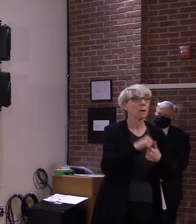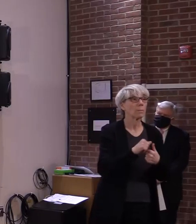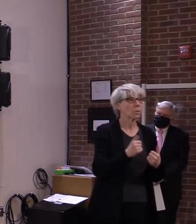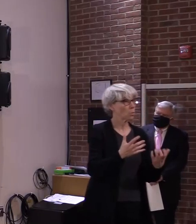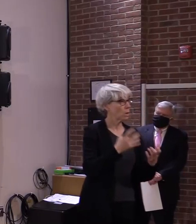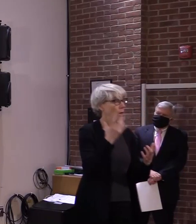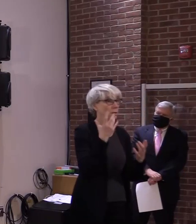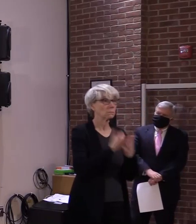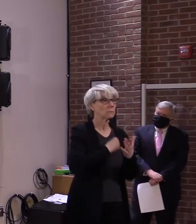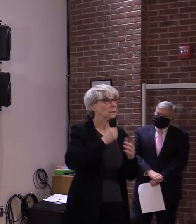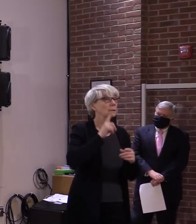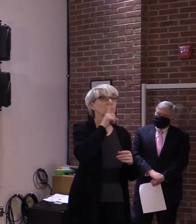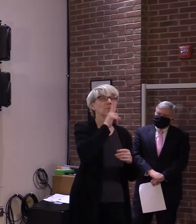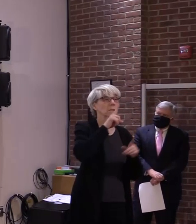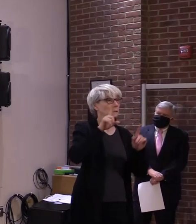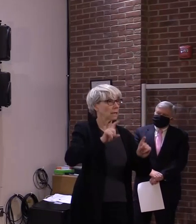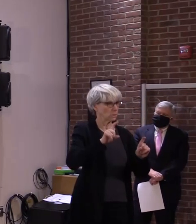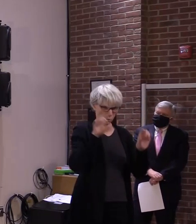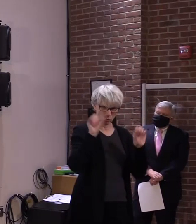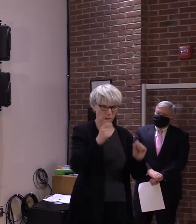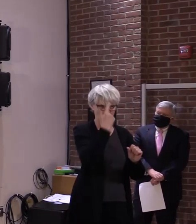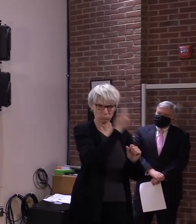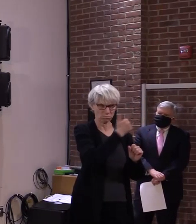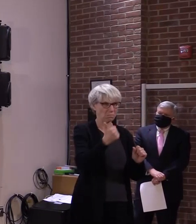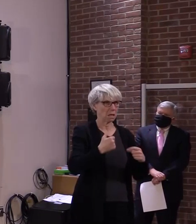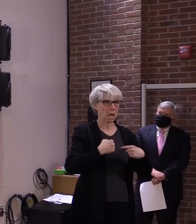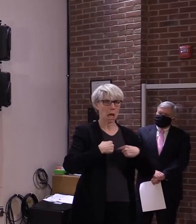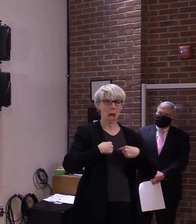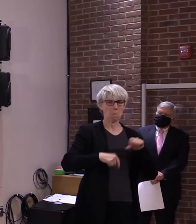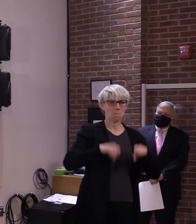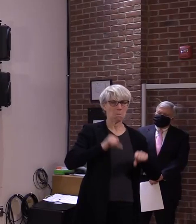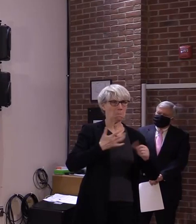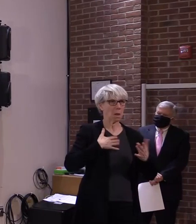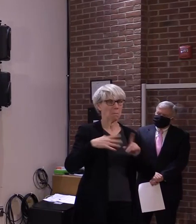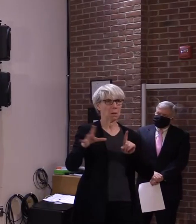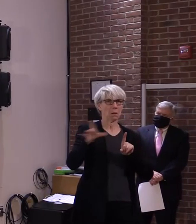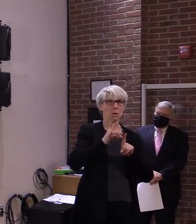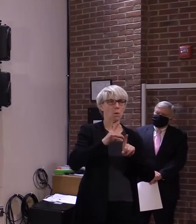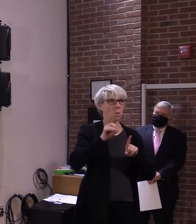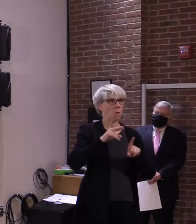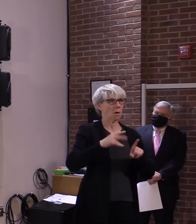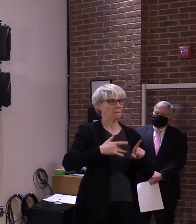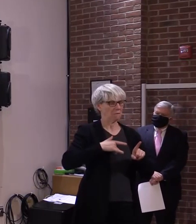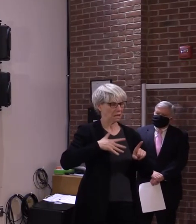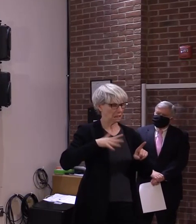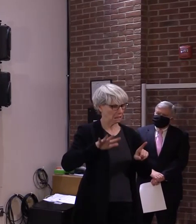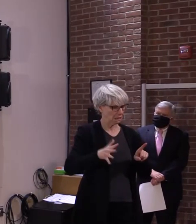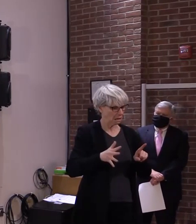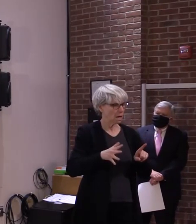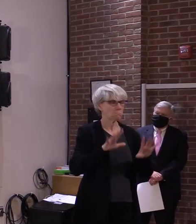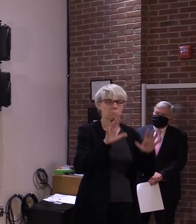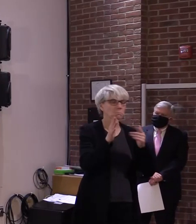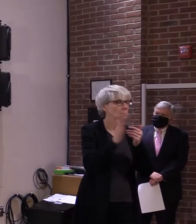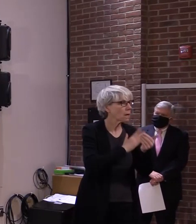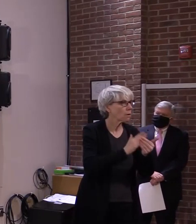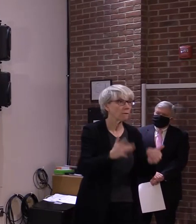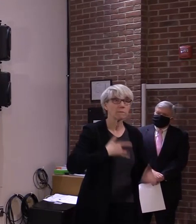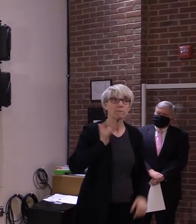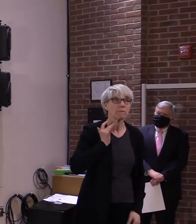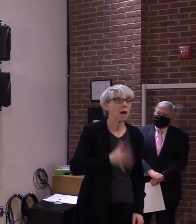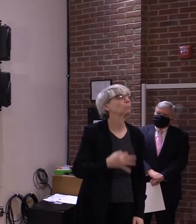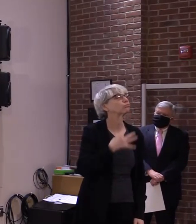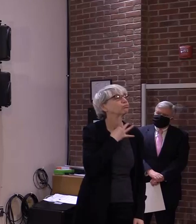state, whether you have any symptom or think you could have been exposed. In fact, we are glad to see higher rates